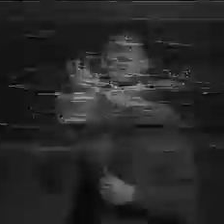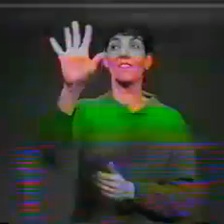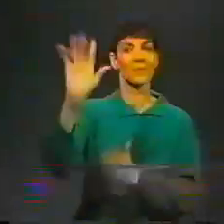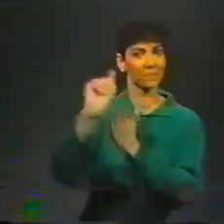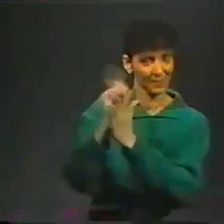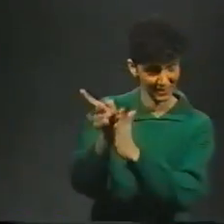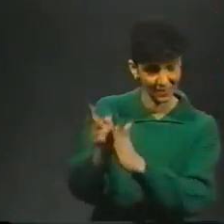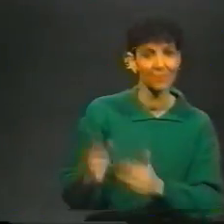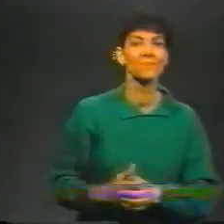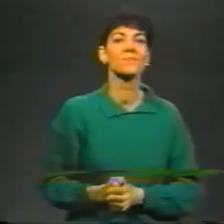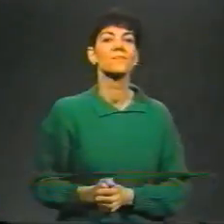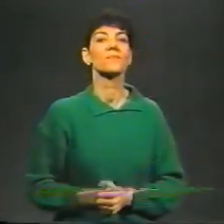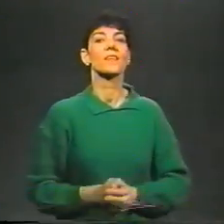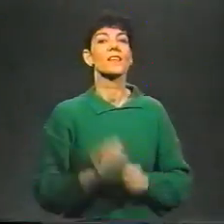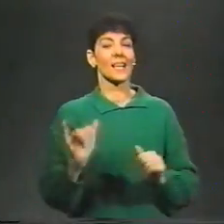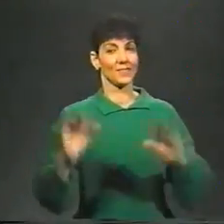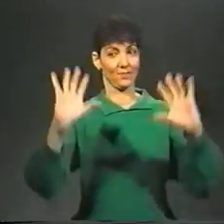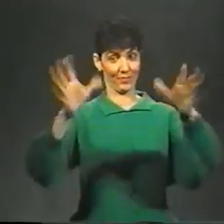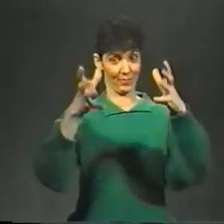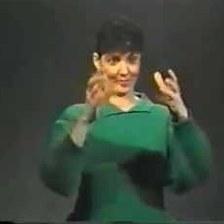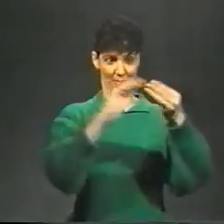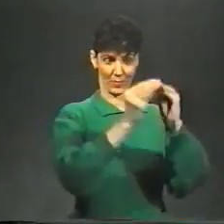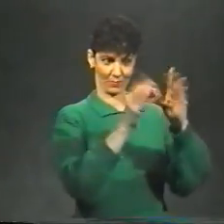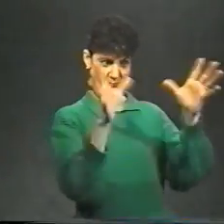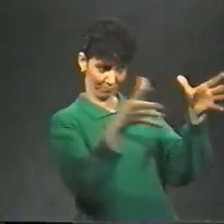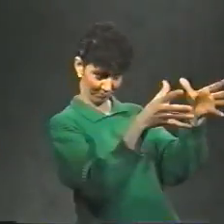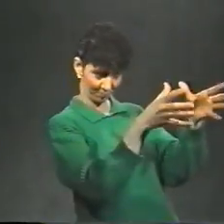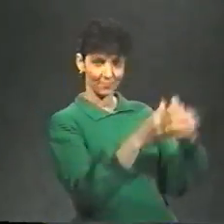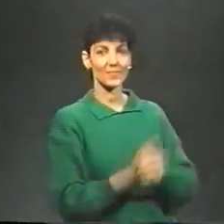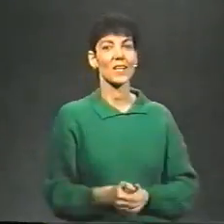Here are two excerpts from our signers.